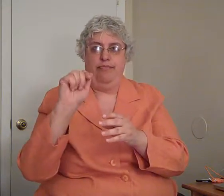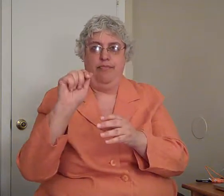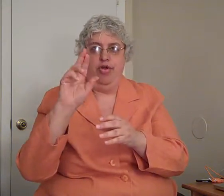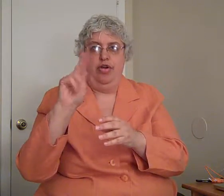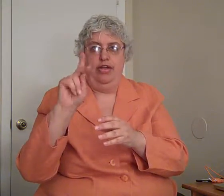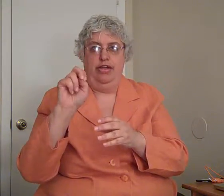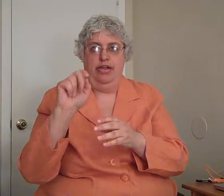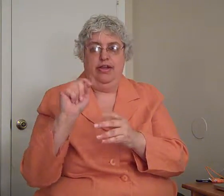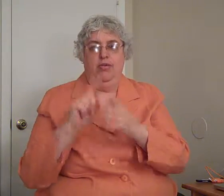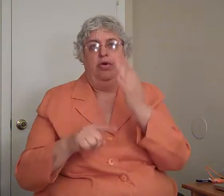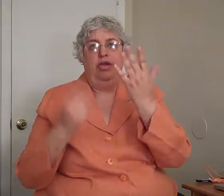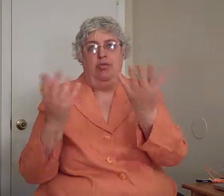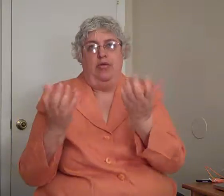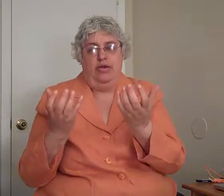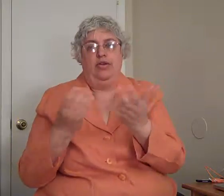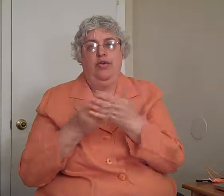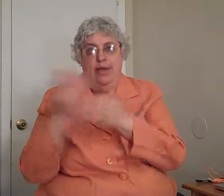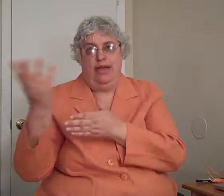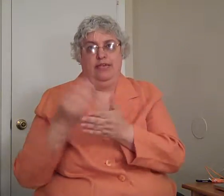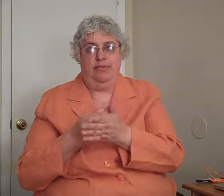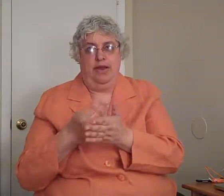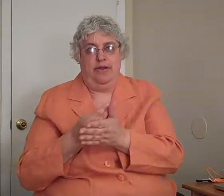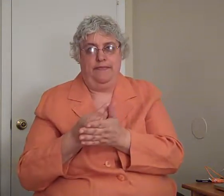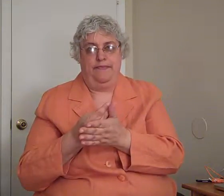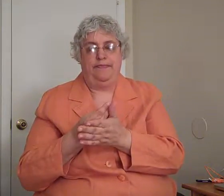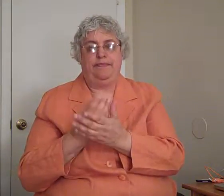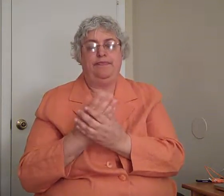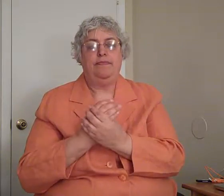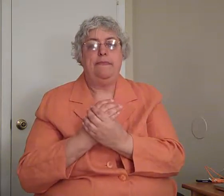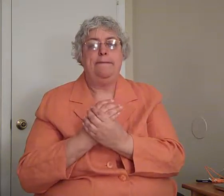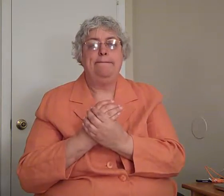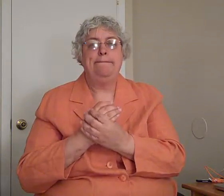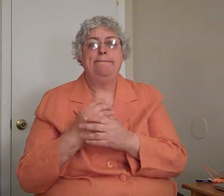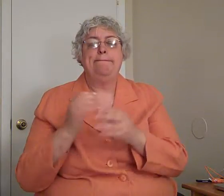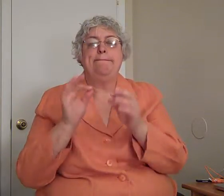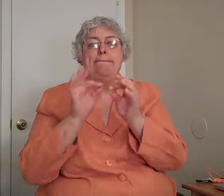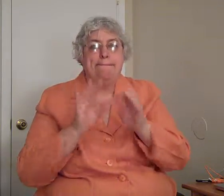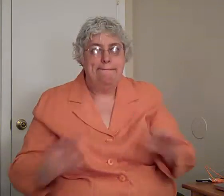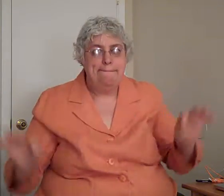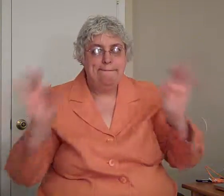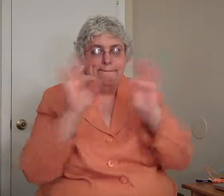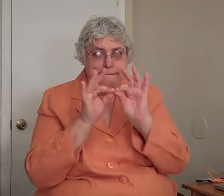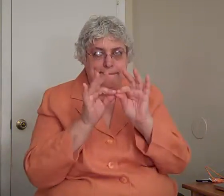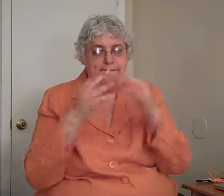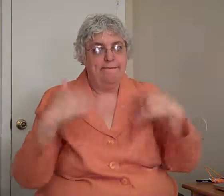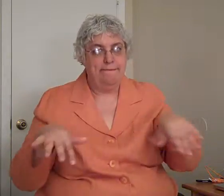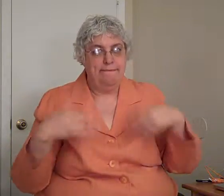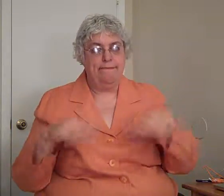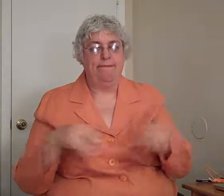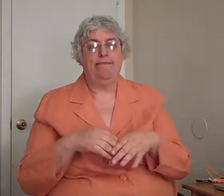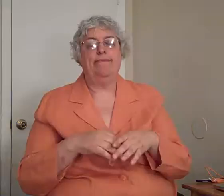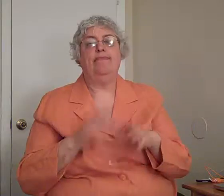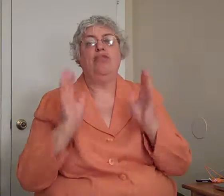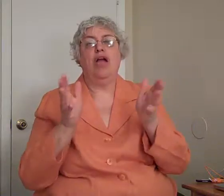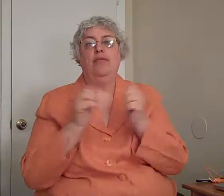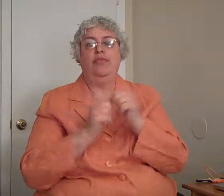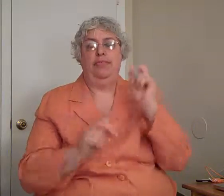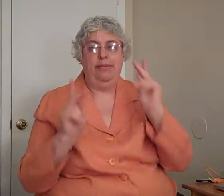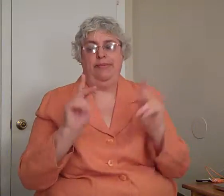of money if you do not understand how to write a good ad. I can't tell you how many people I have talked to who go out and start a business in this